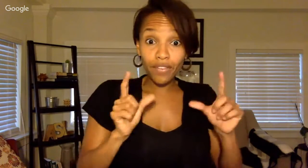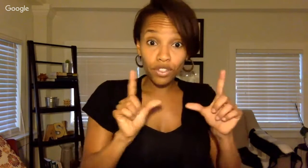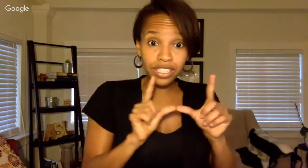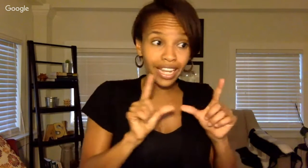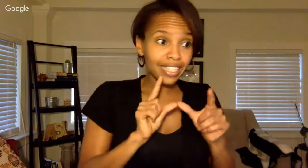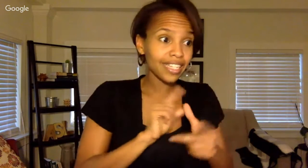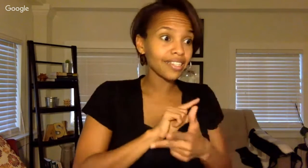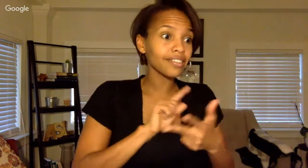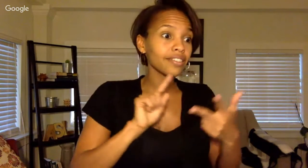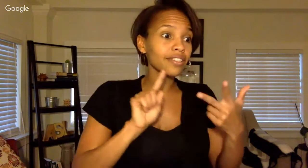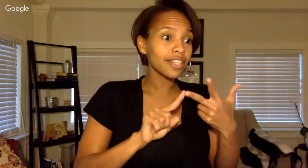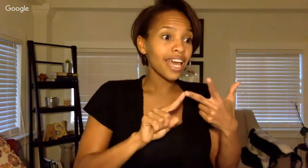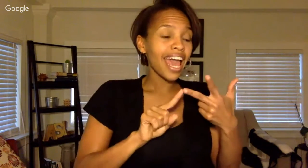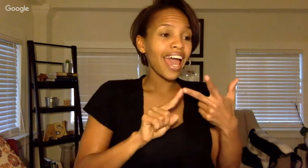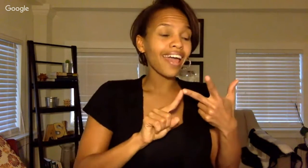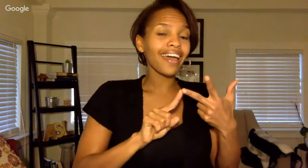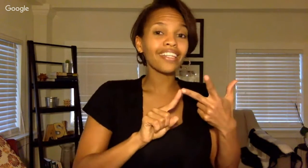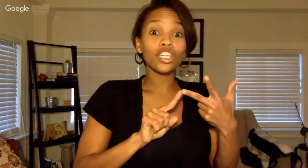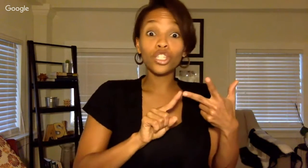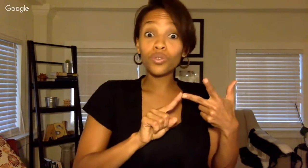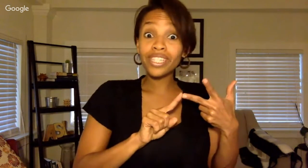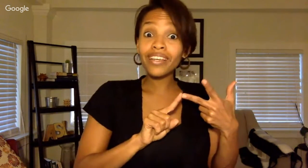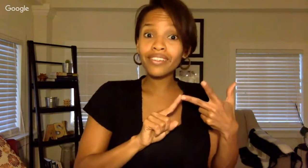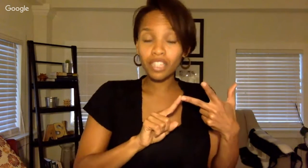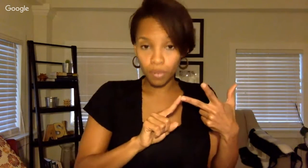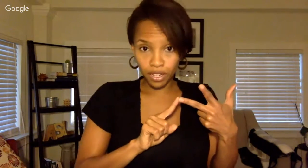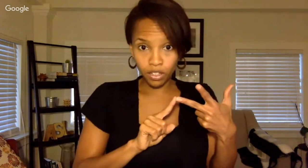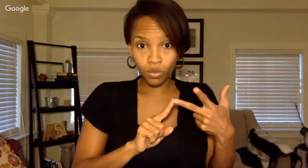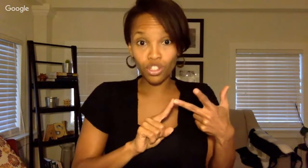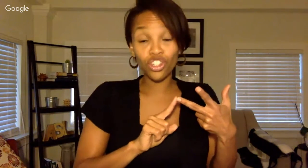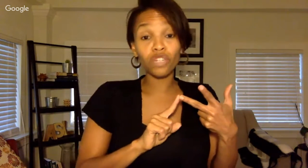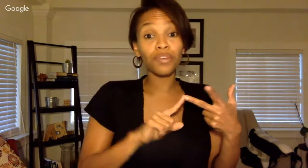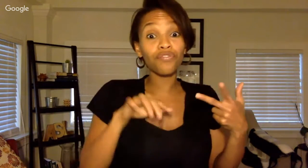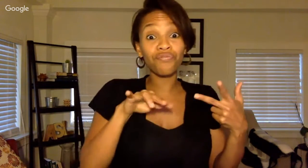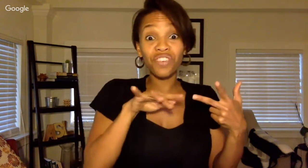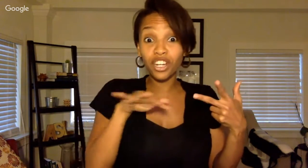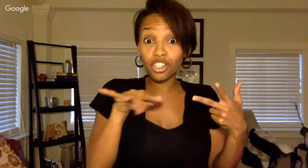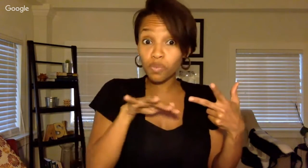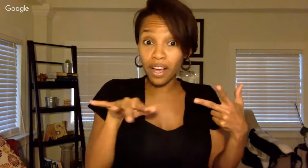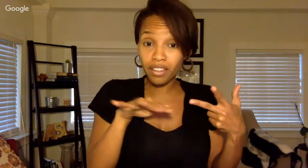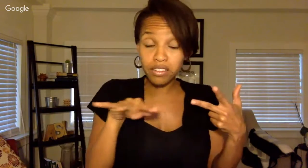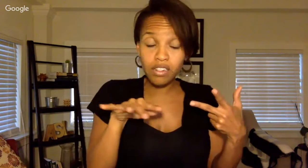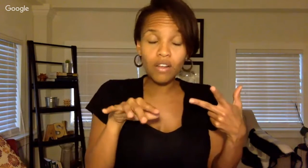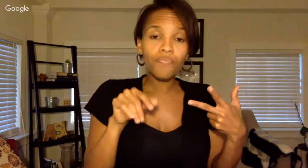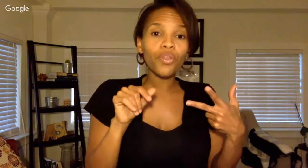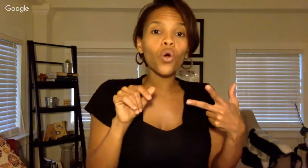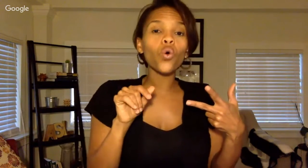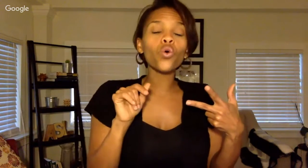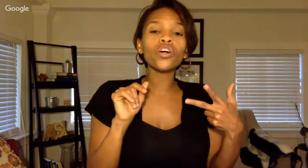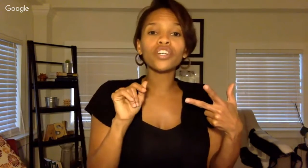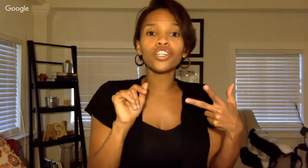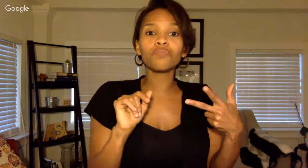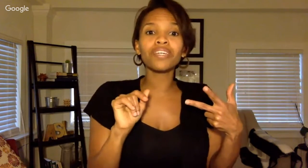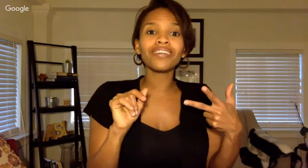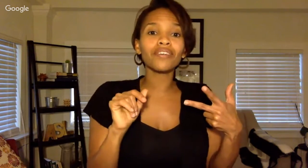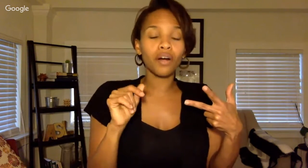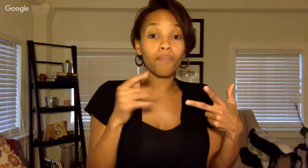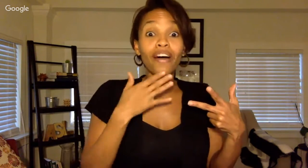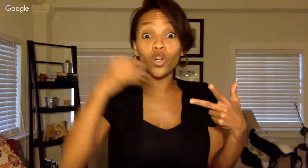driver's license, and utility bill, which could be fingerspelled, or it could be, a better way